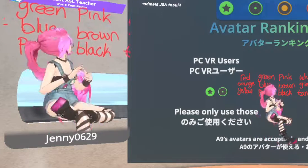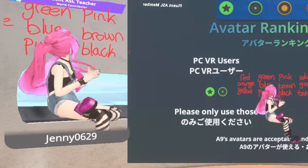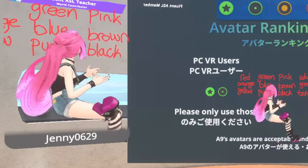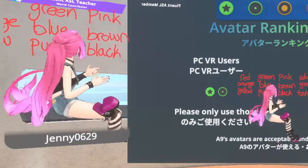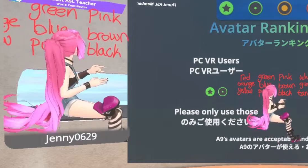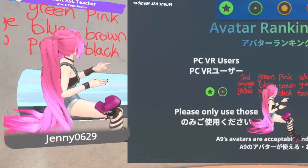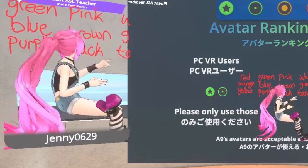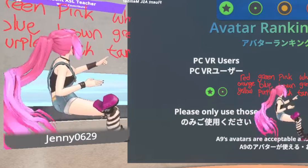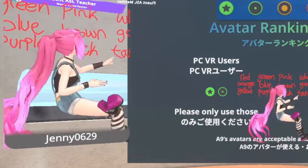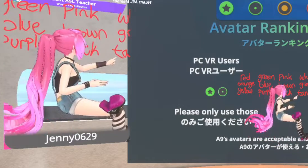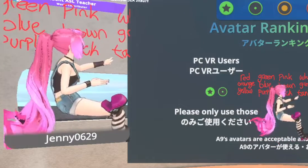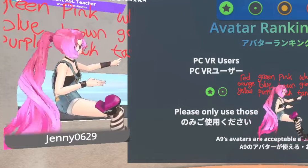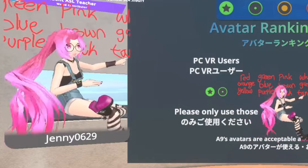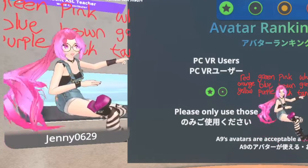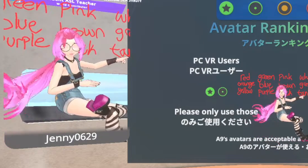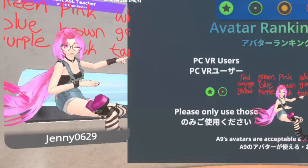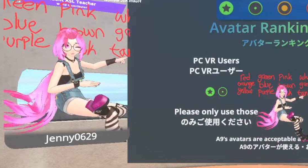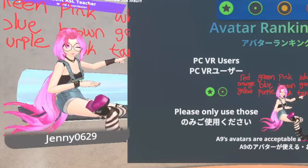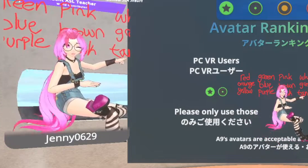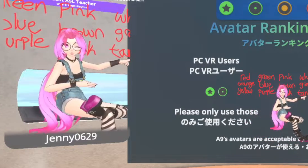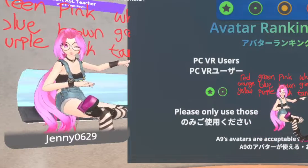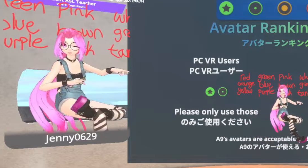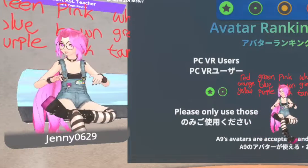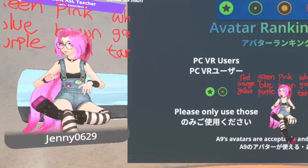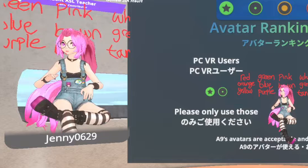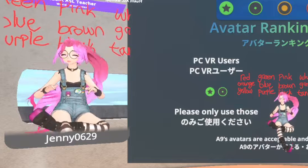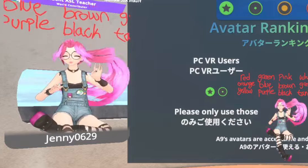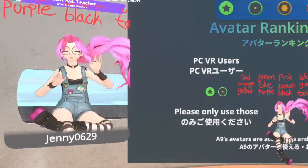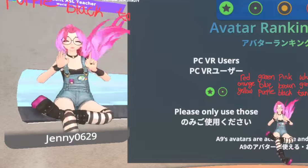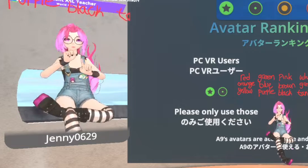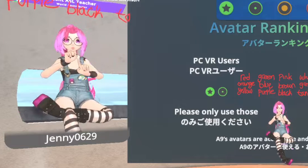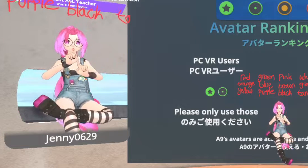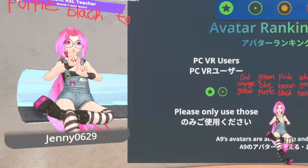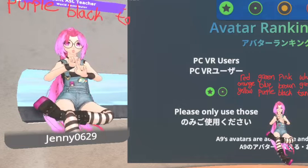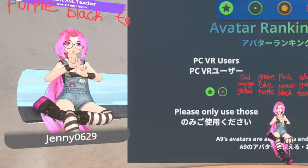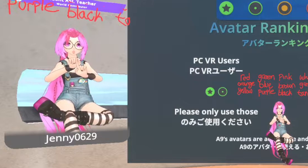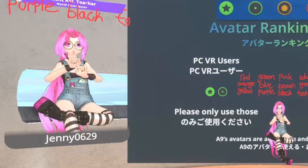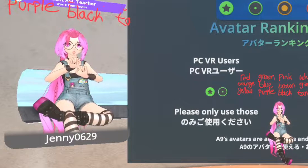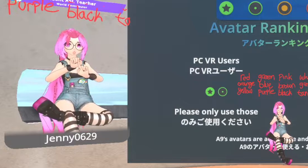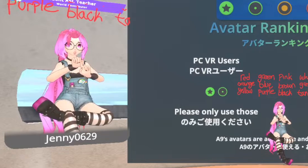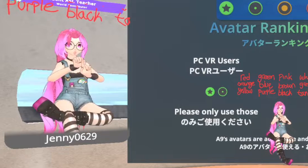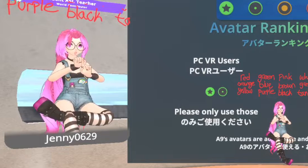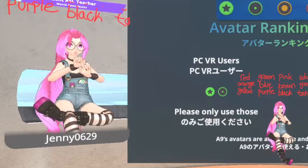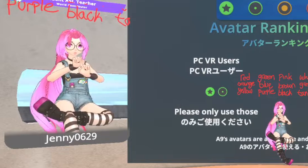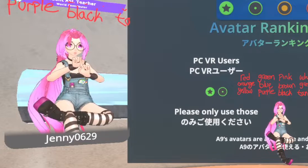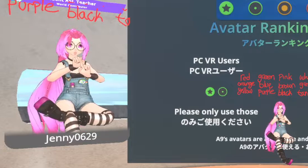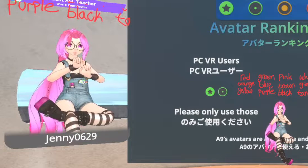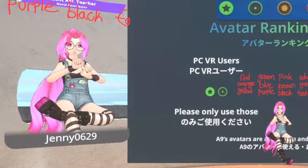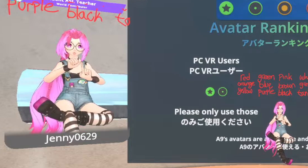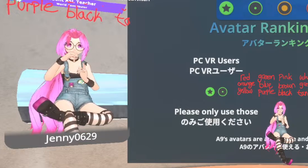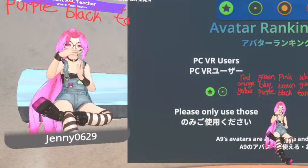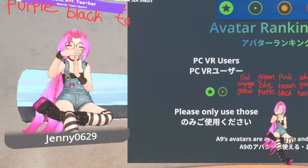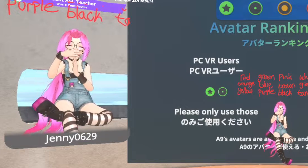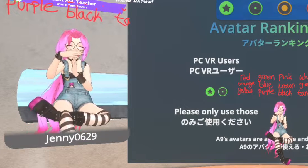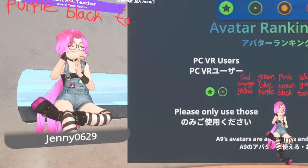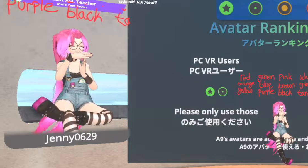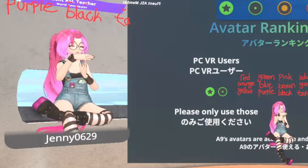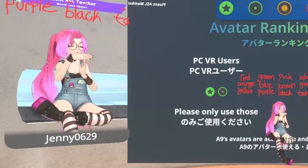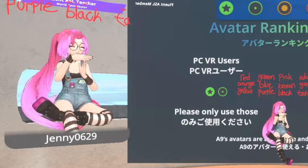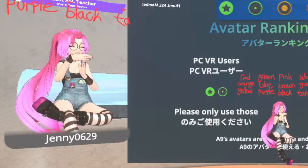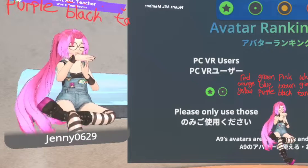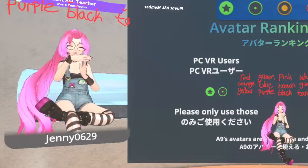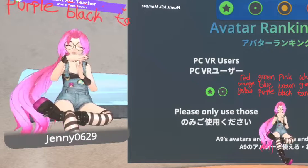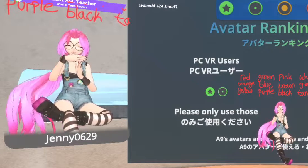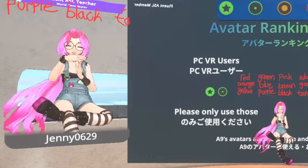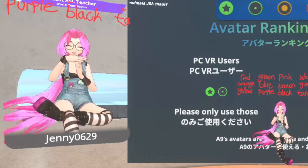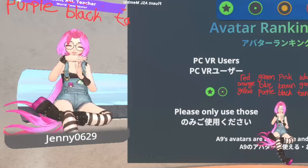Brown, okay. And then tan, same thing, except you're going to have a T hand. T hand. So